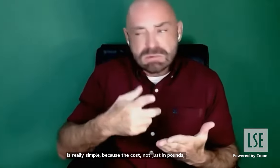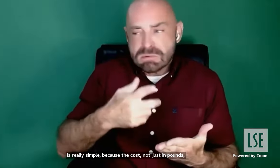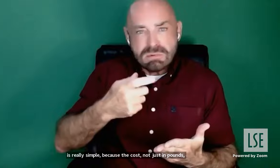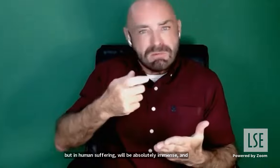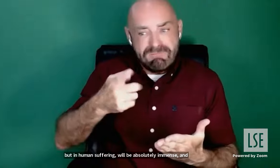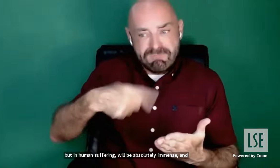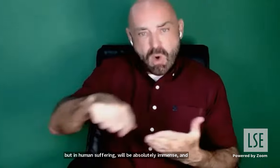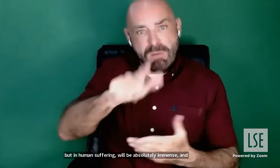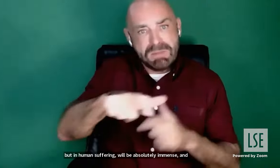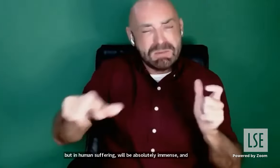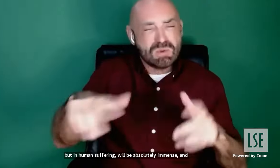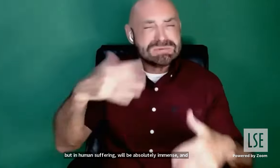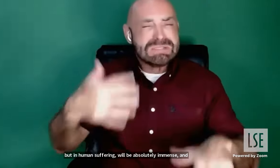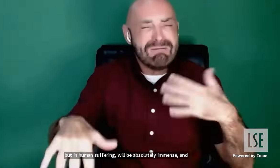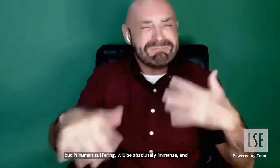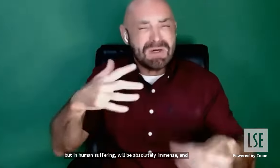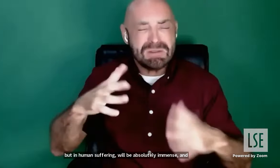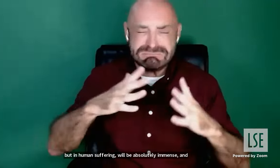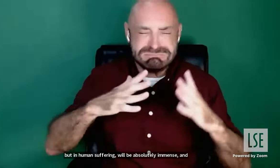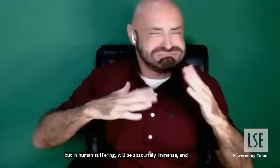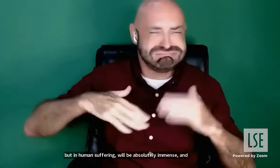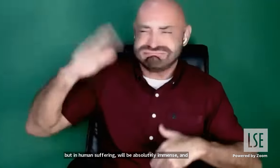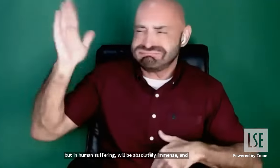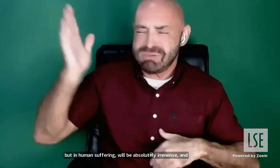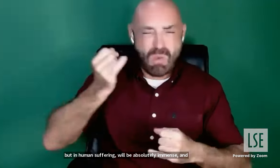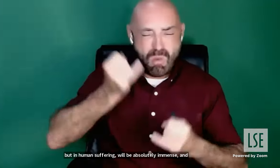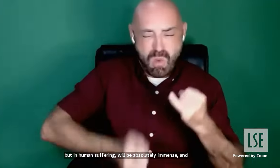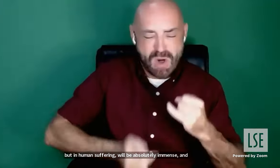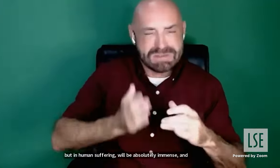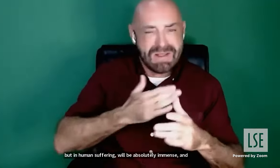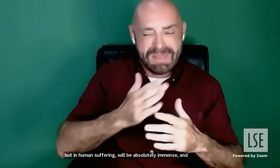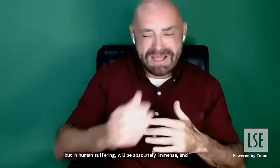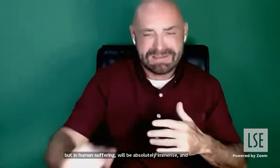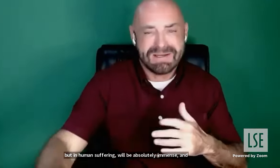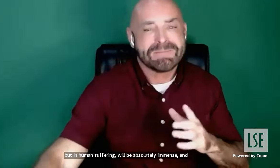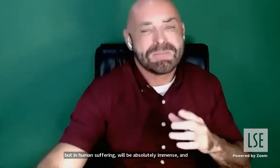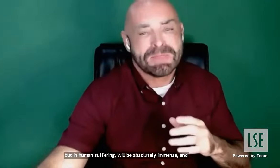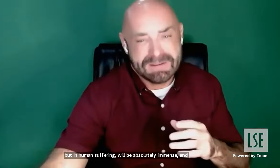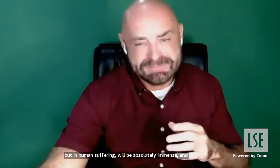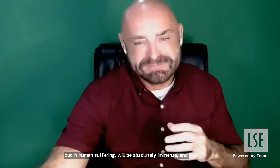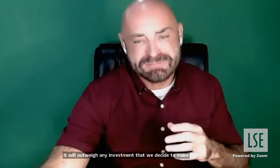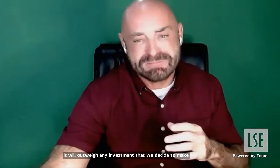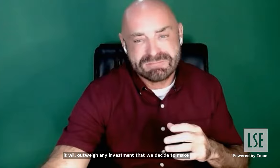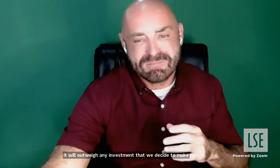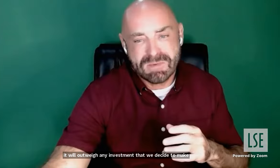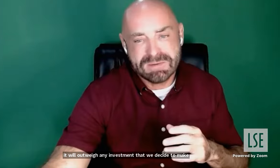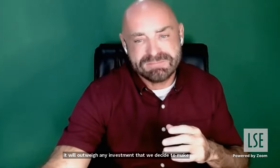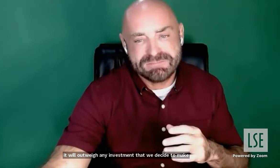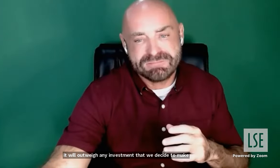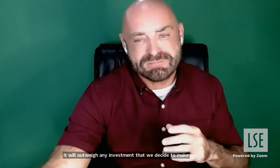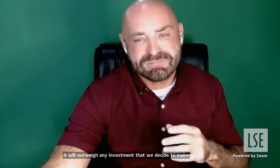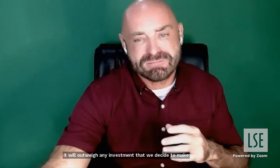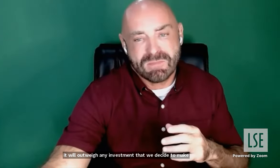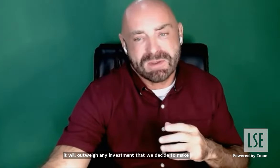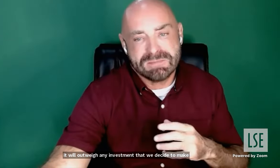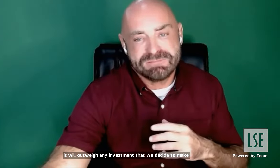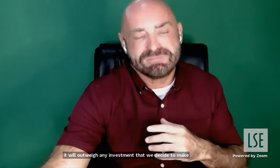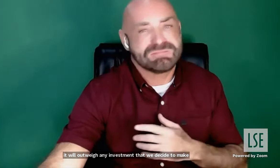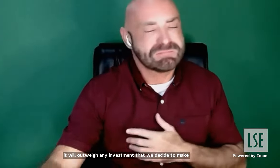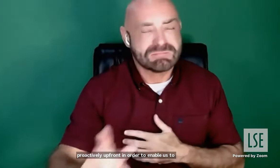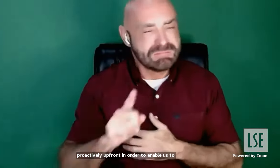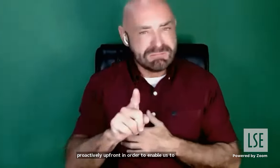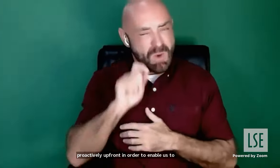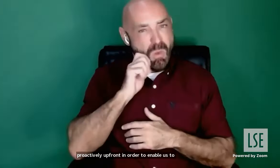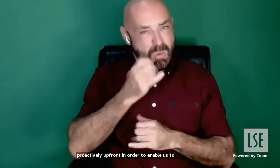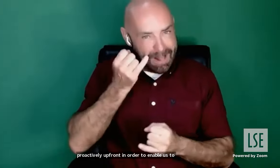And it will outweigh any investment that we decide to make proactively upfront in order to enable us to respond to